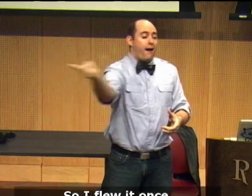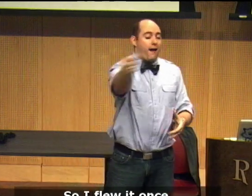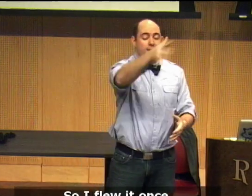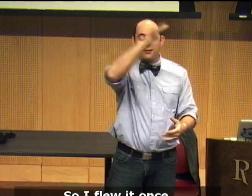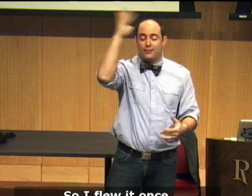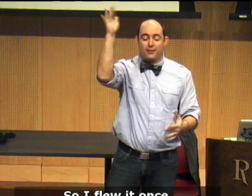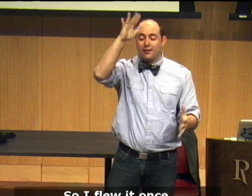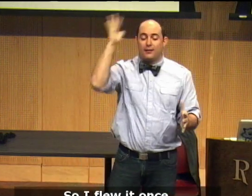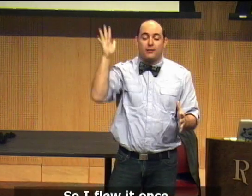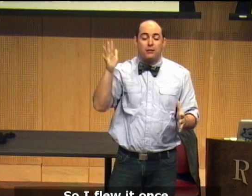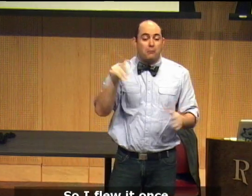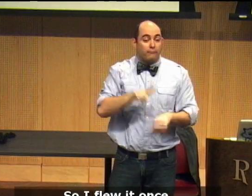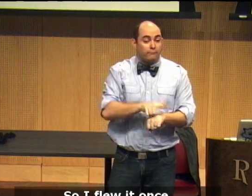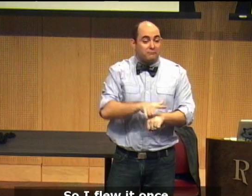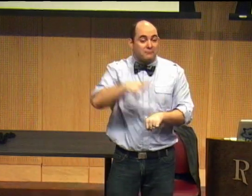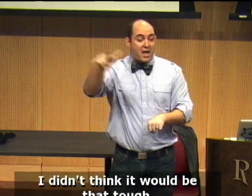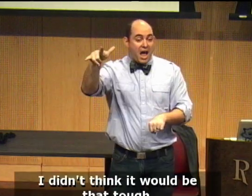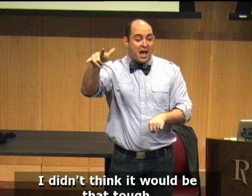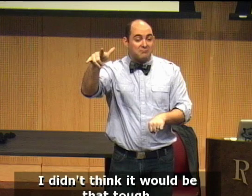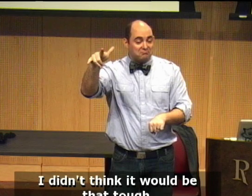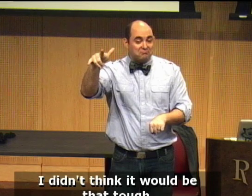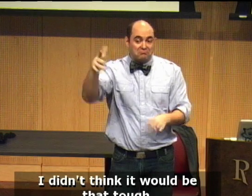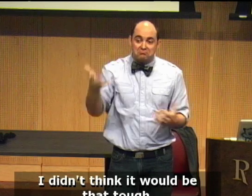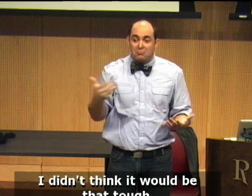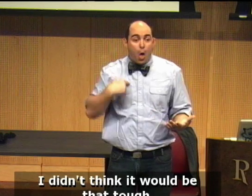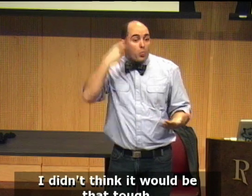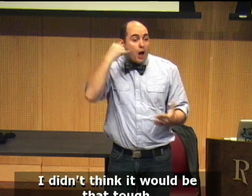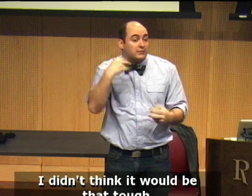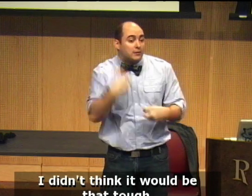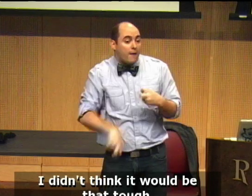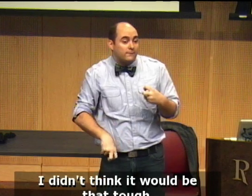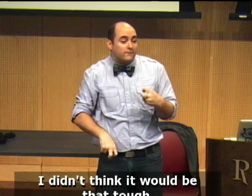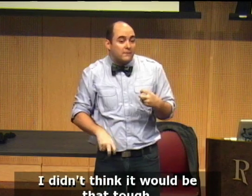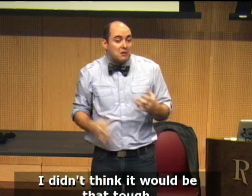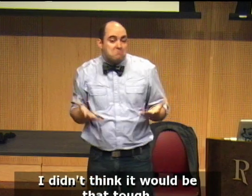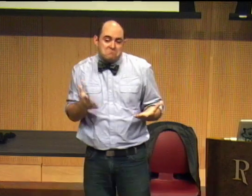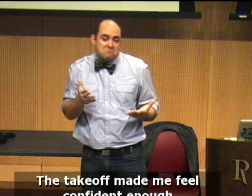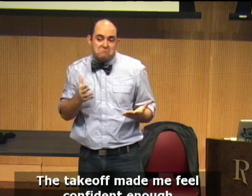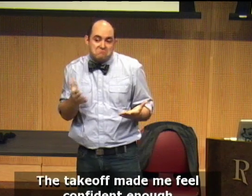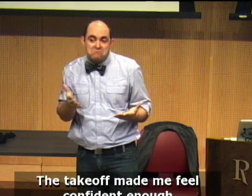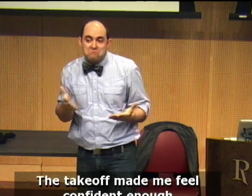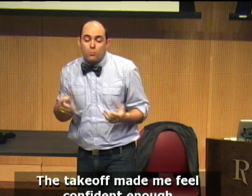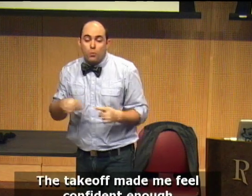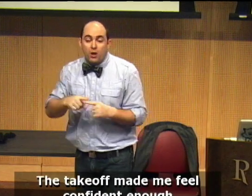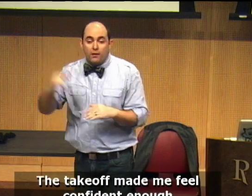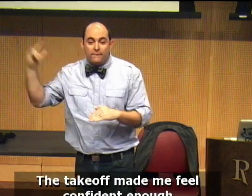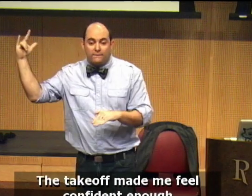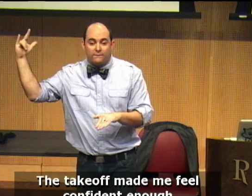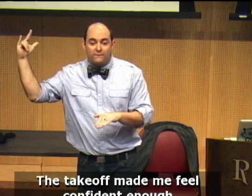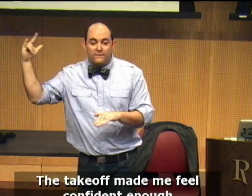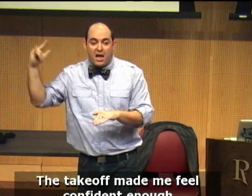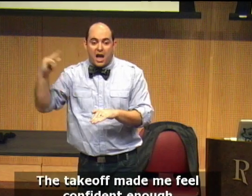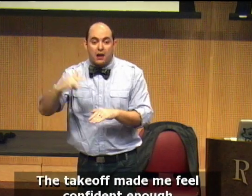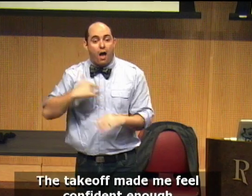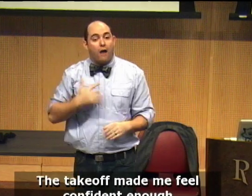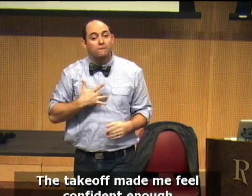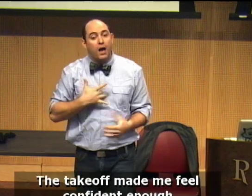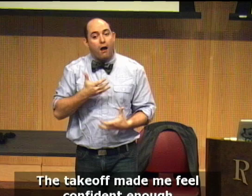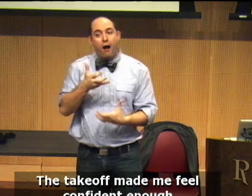flew it once. I didn't think it would be that tough. The takeoff made me feel confident enough that